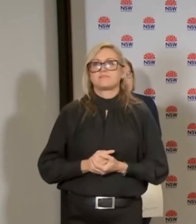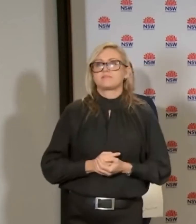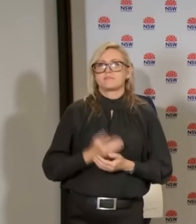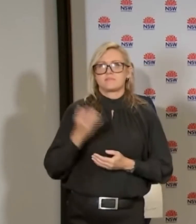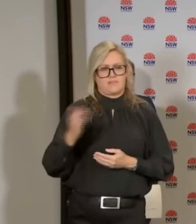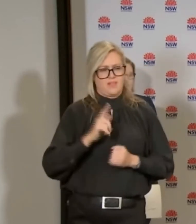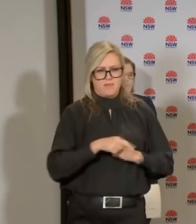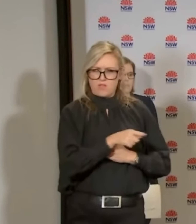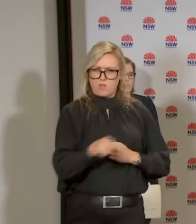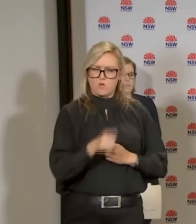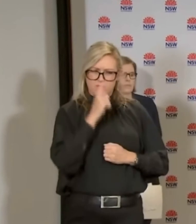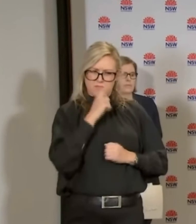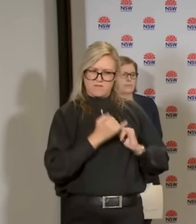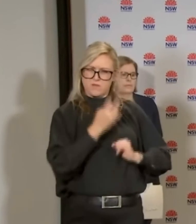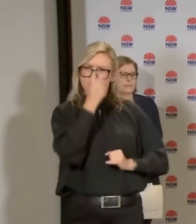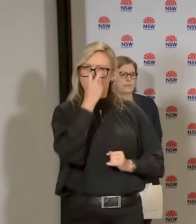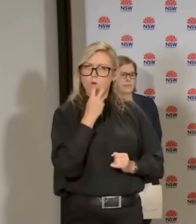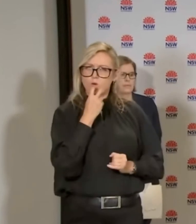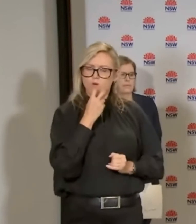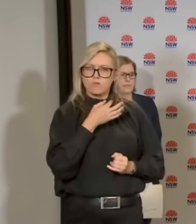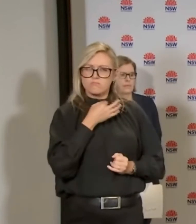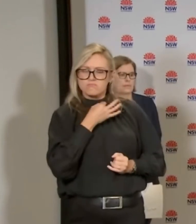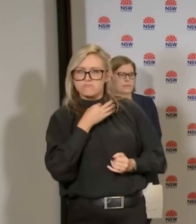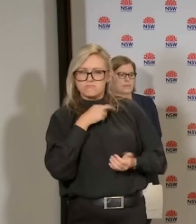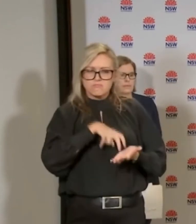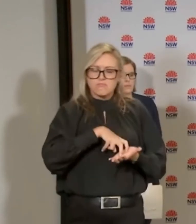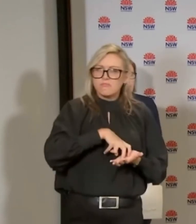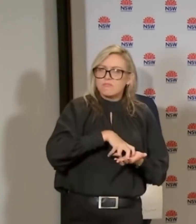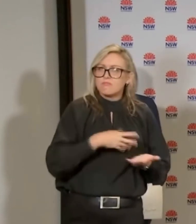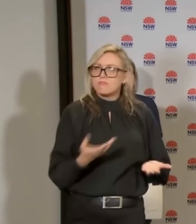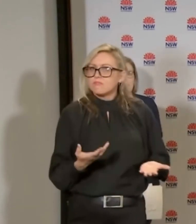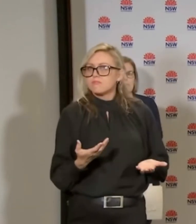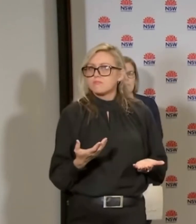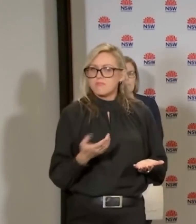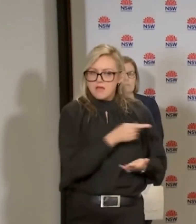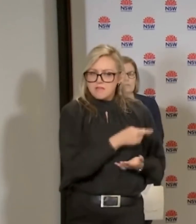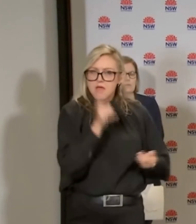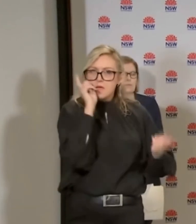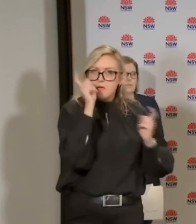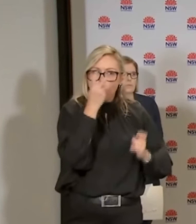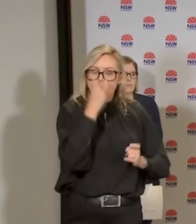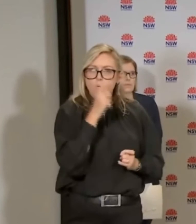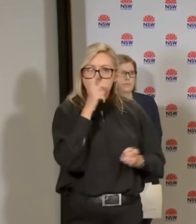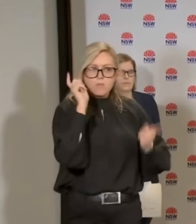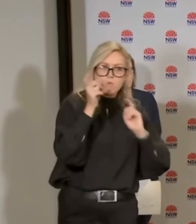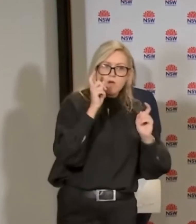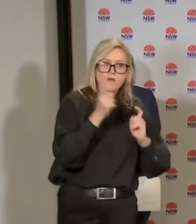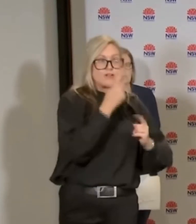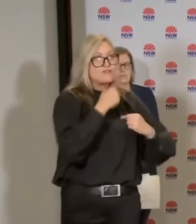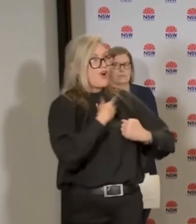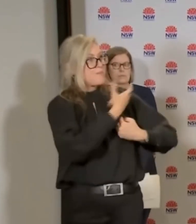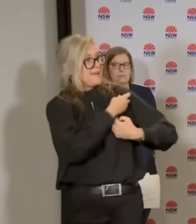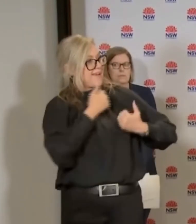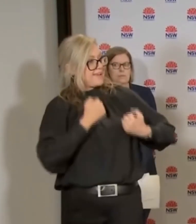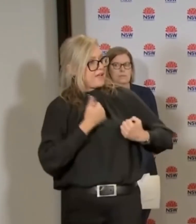governments. These are frail, can be, have health risks attached to it, and the ongoing anxiety for elderly people being told and then cancelled